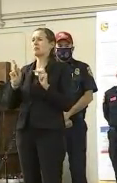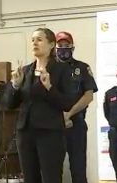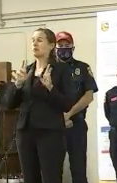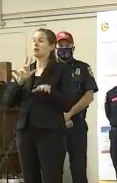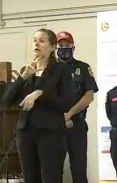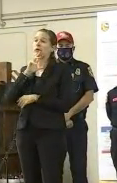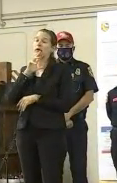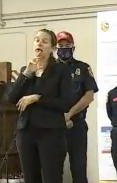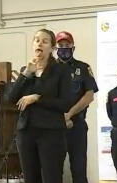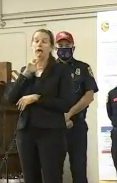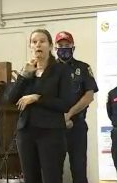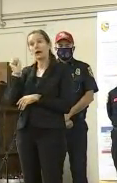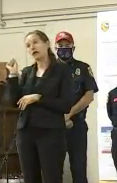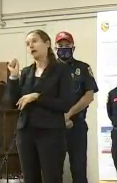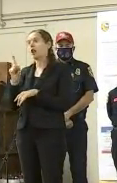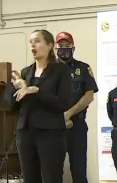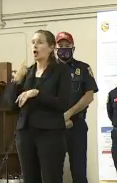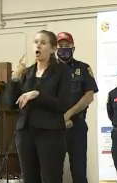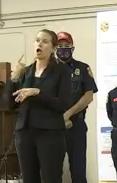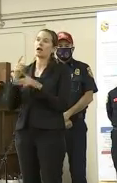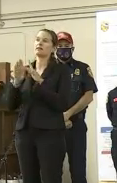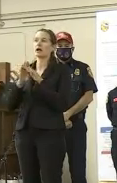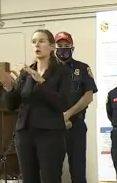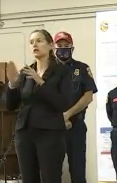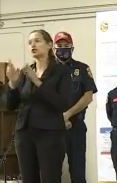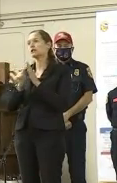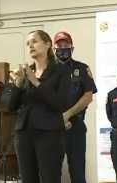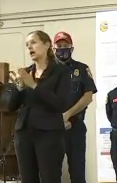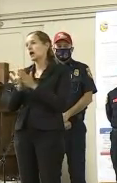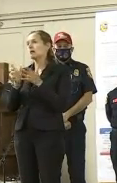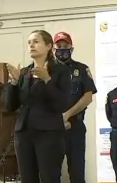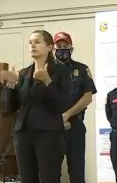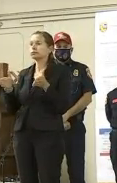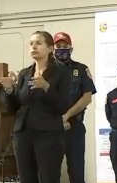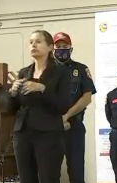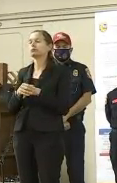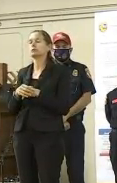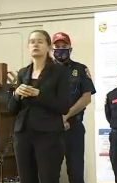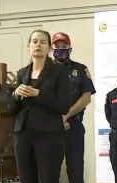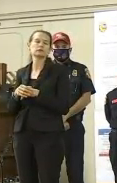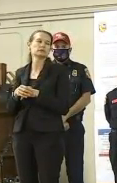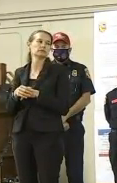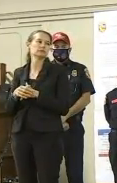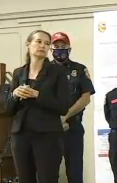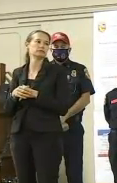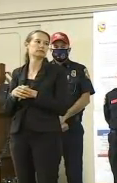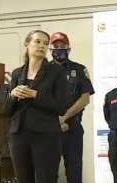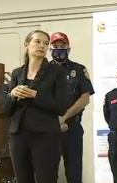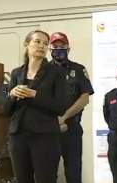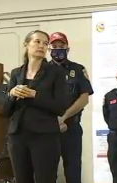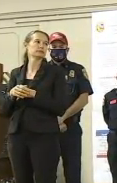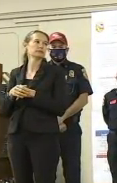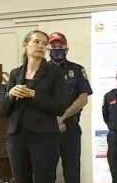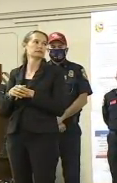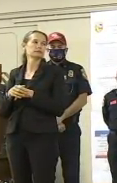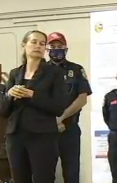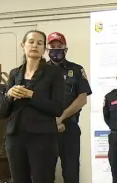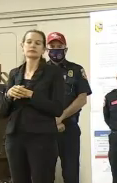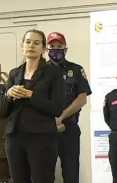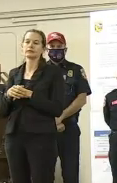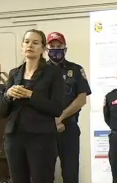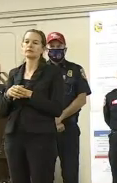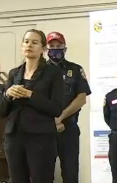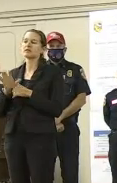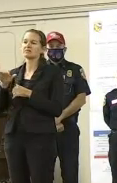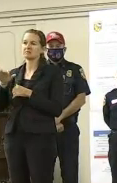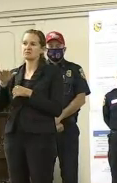the long evacuation periods that we're going through right now. It's important to use the resources in